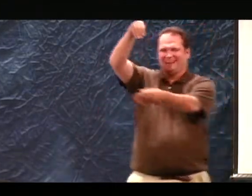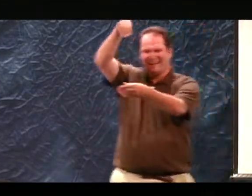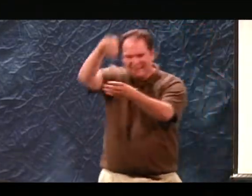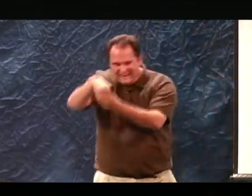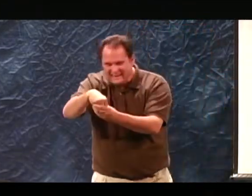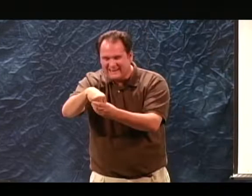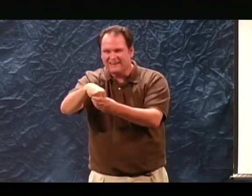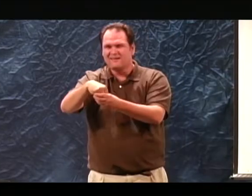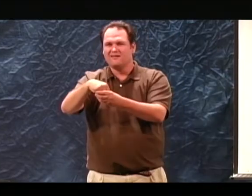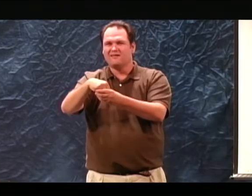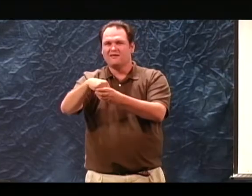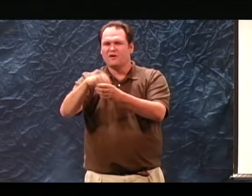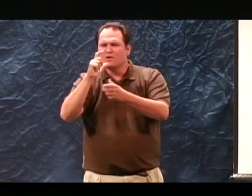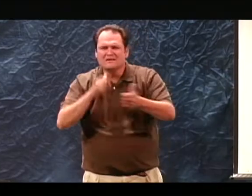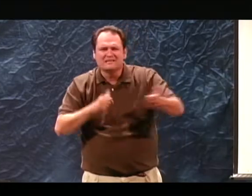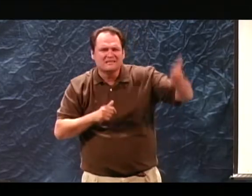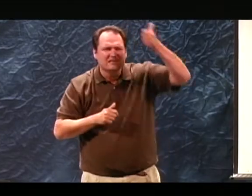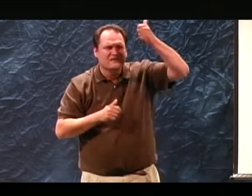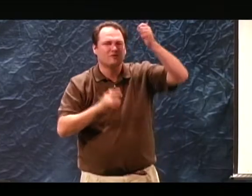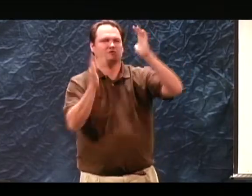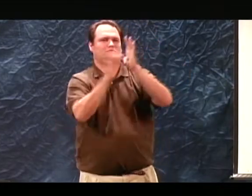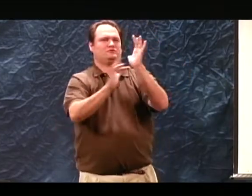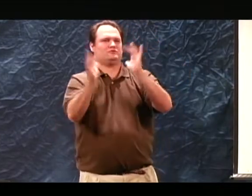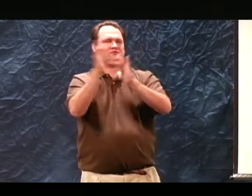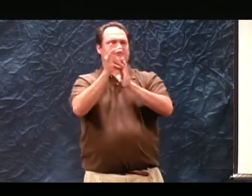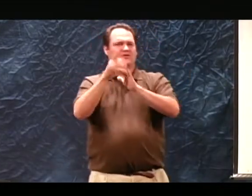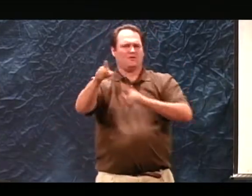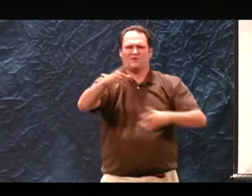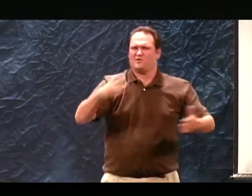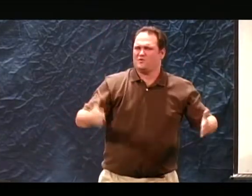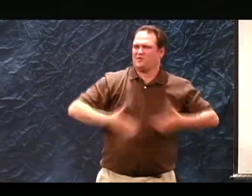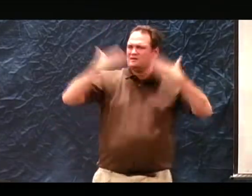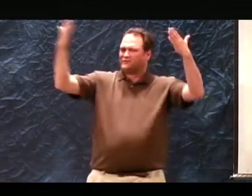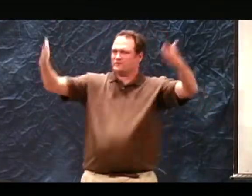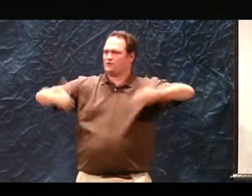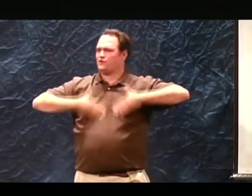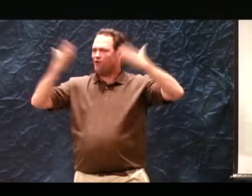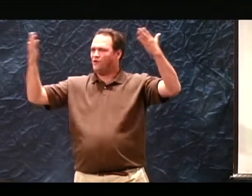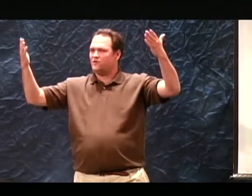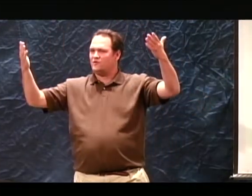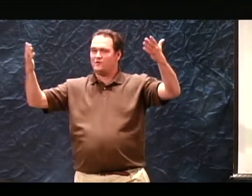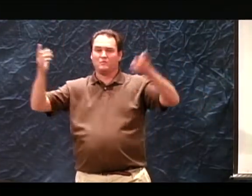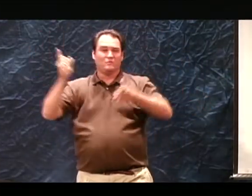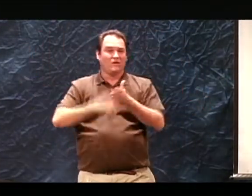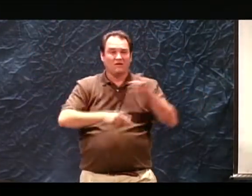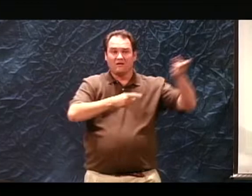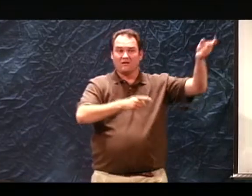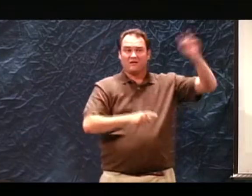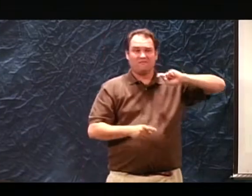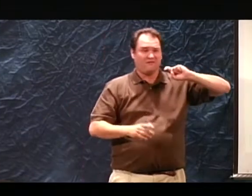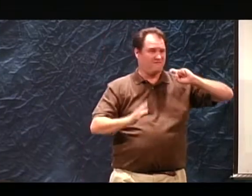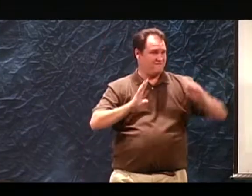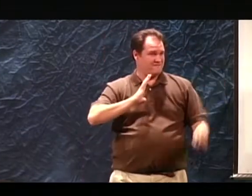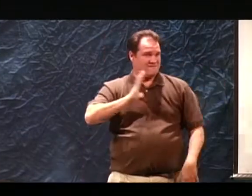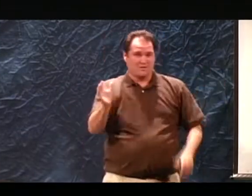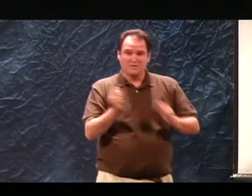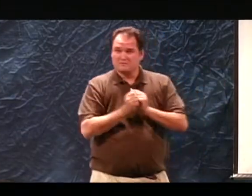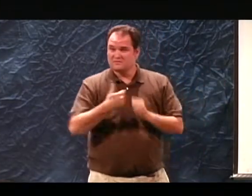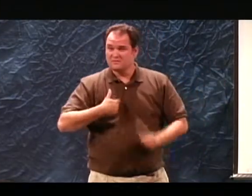the point of that is that jesus is the head and we are in him and that gives us